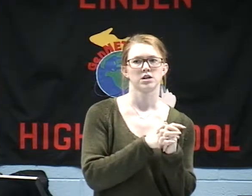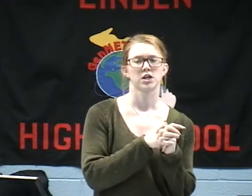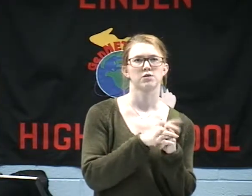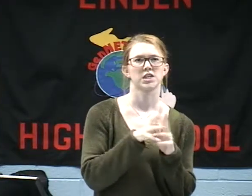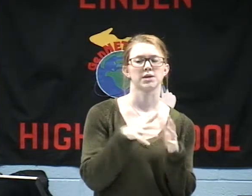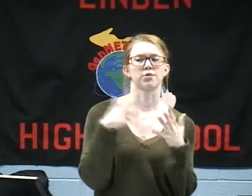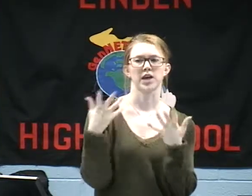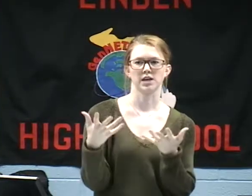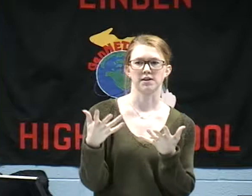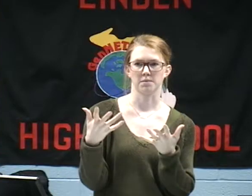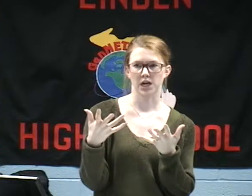To reciprocate something.